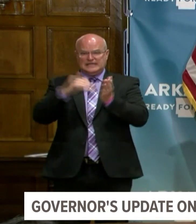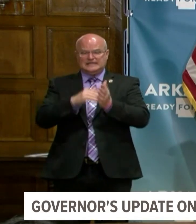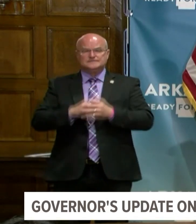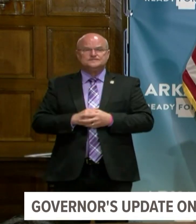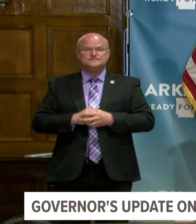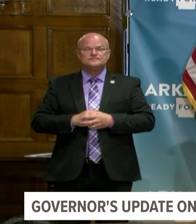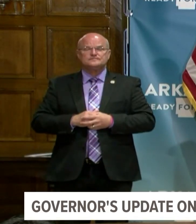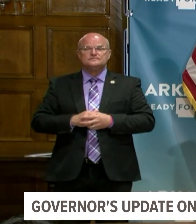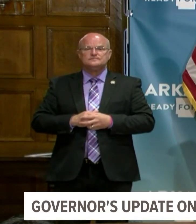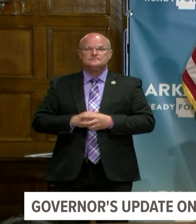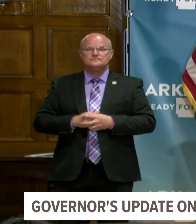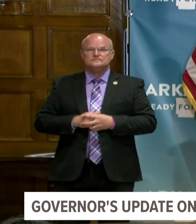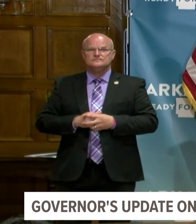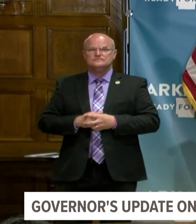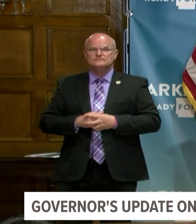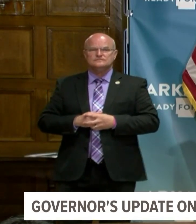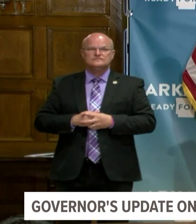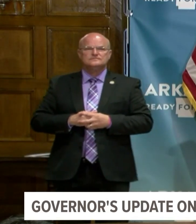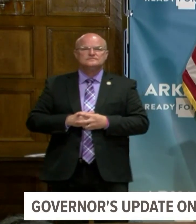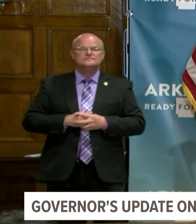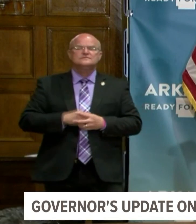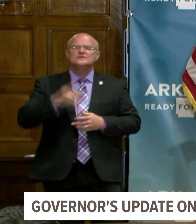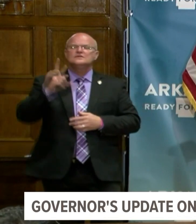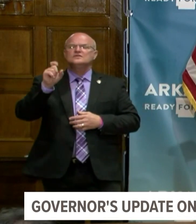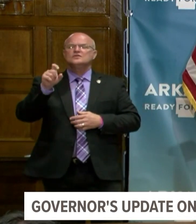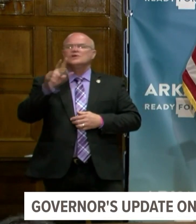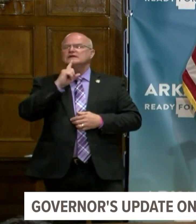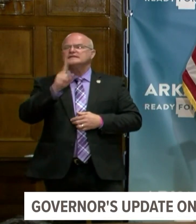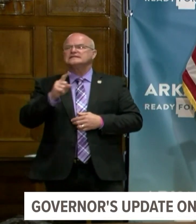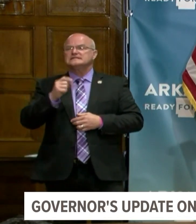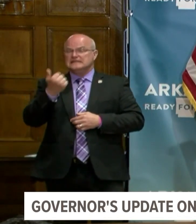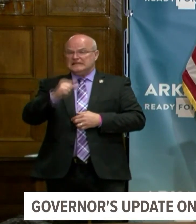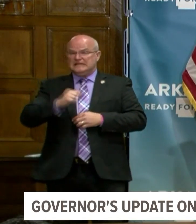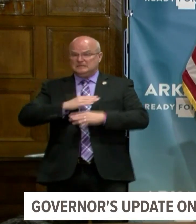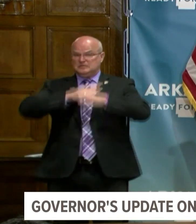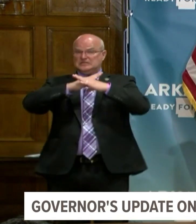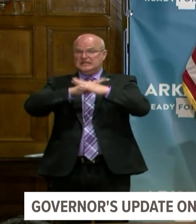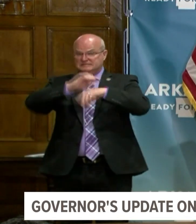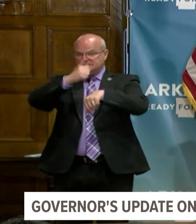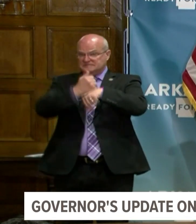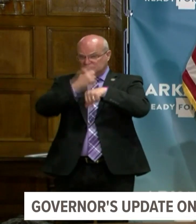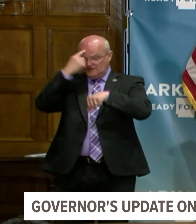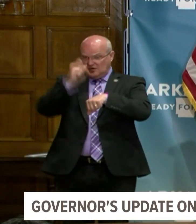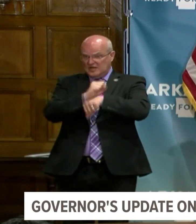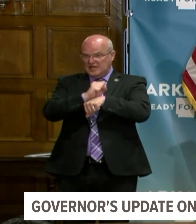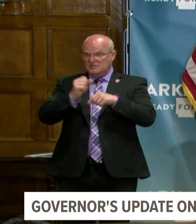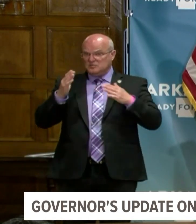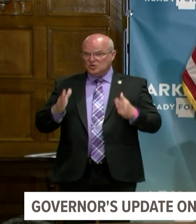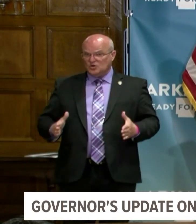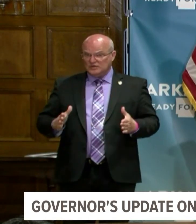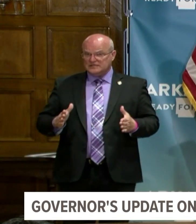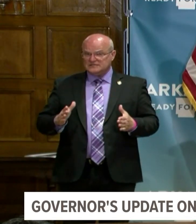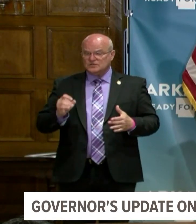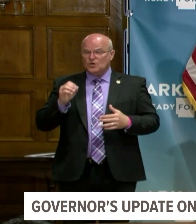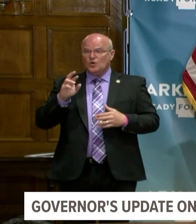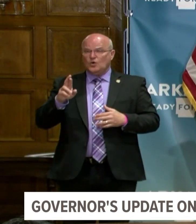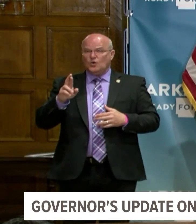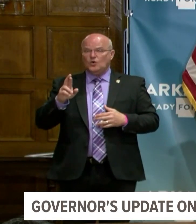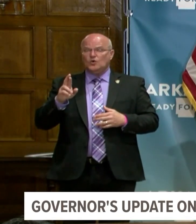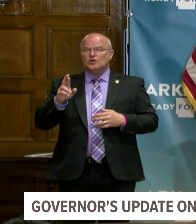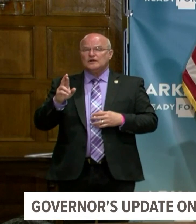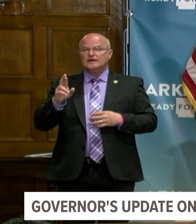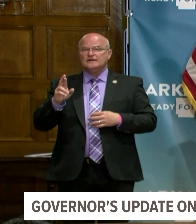back up? All right, so the question is any protections for employees or